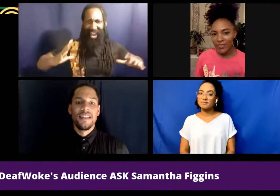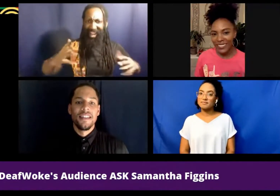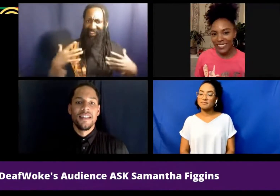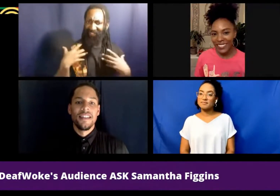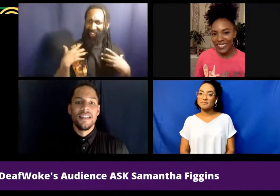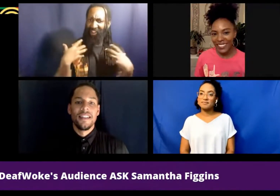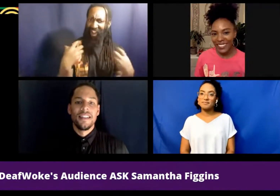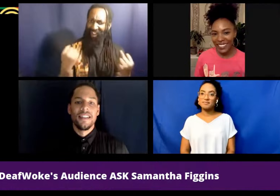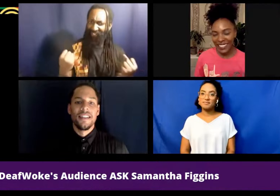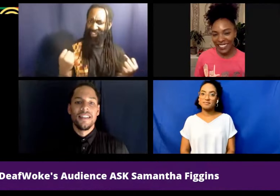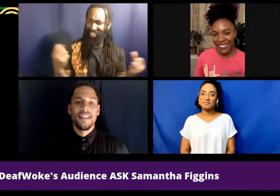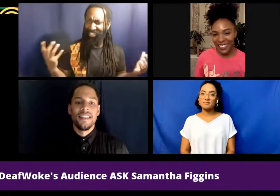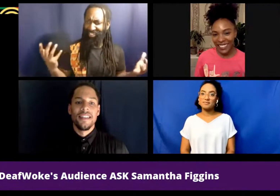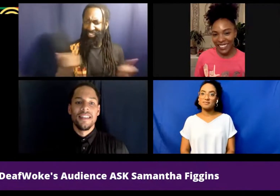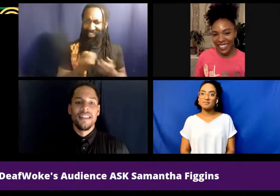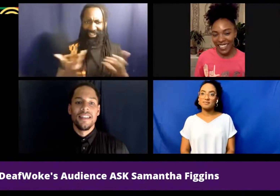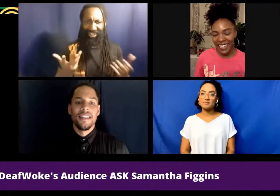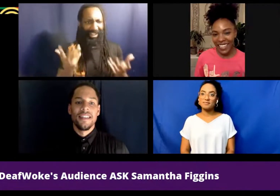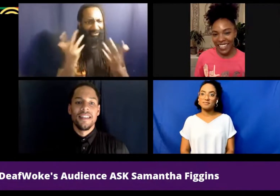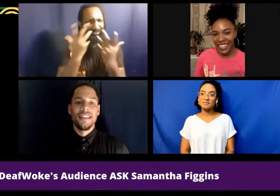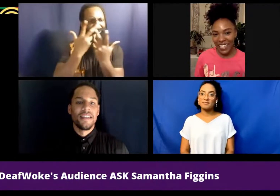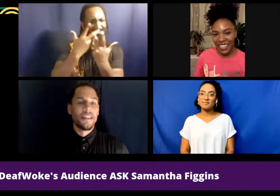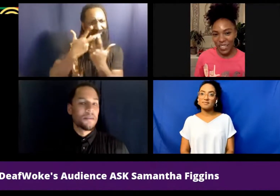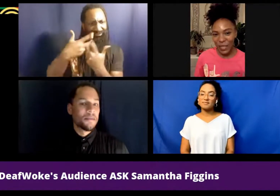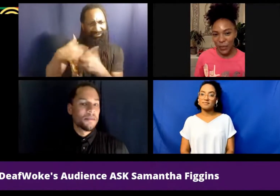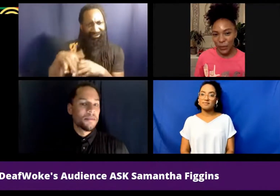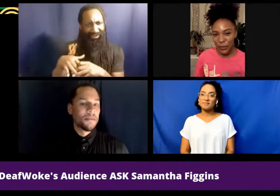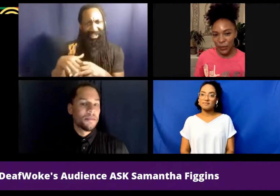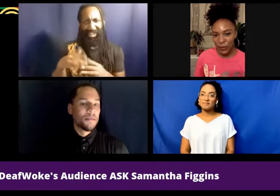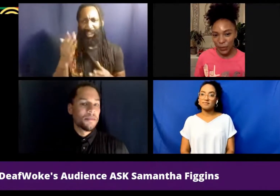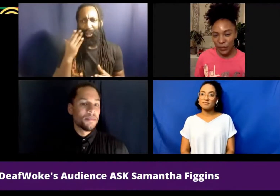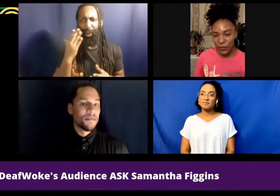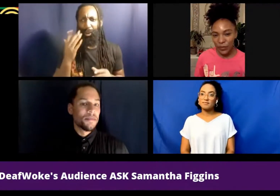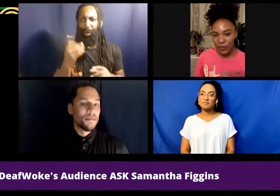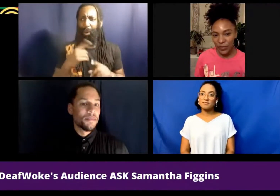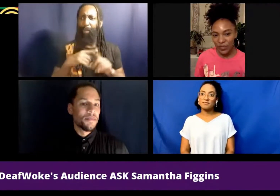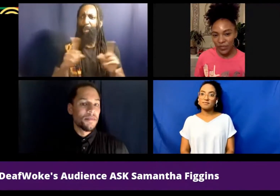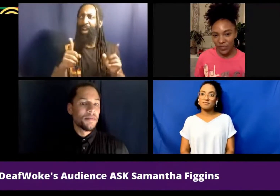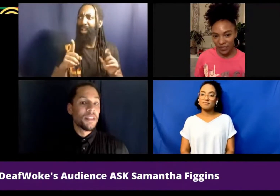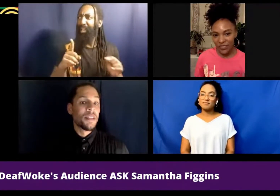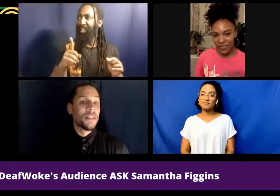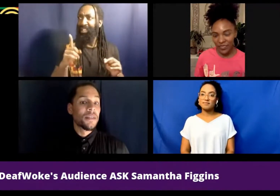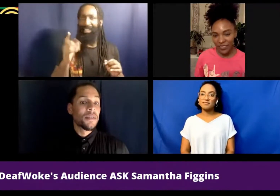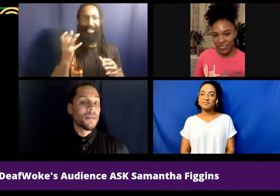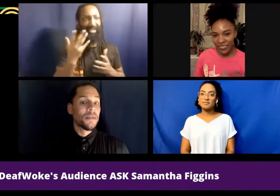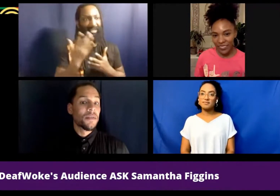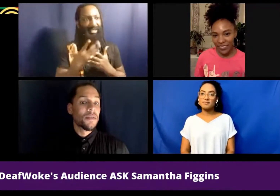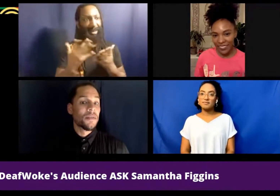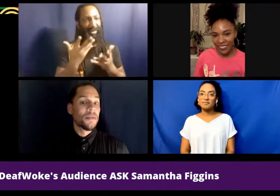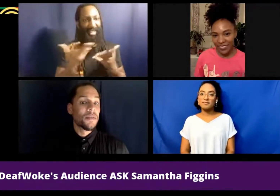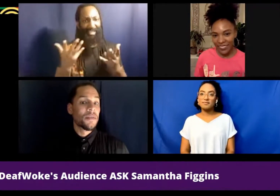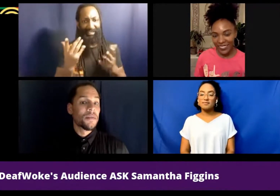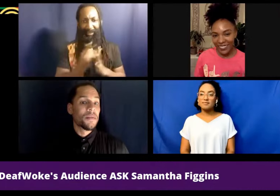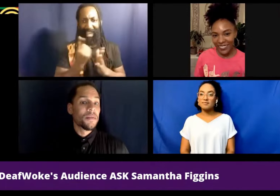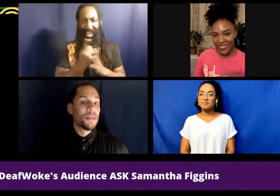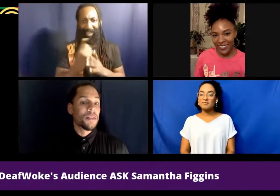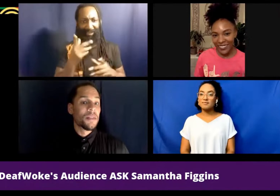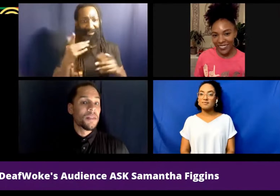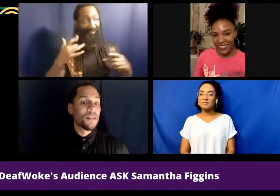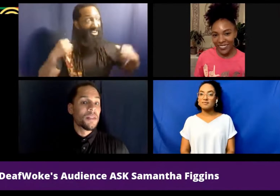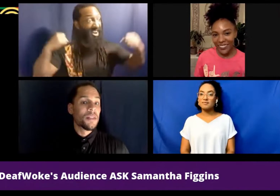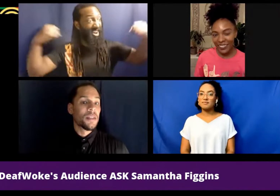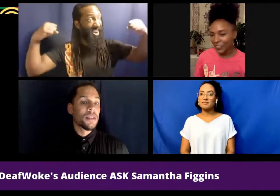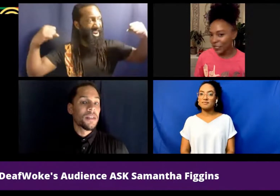feel fine, feel confident. That, you know, but